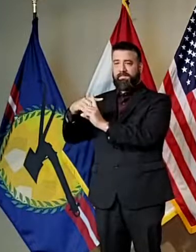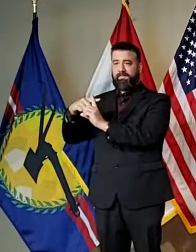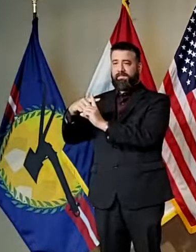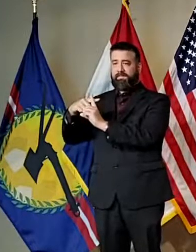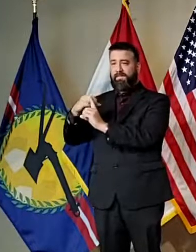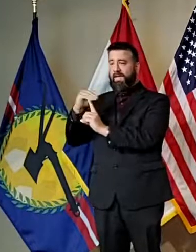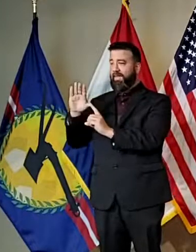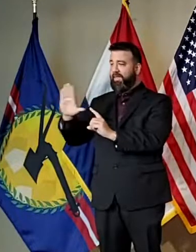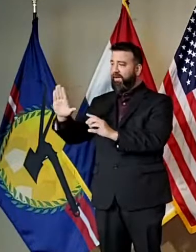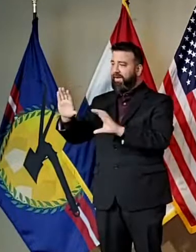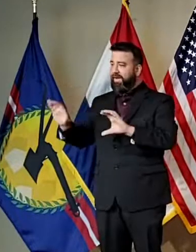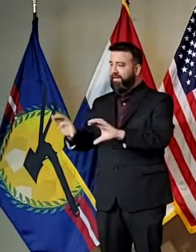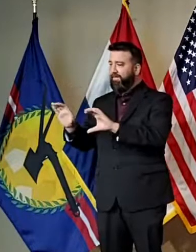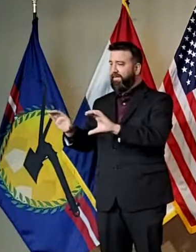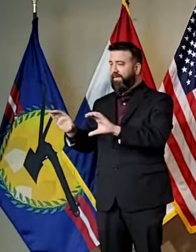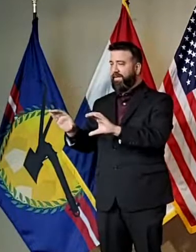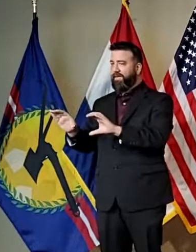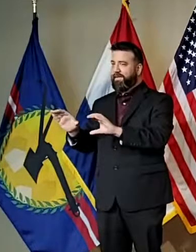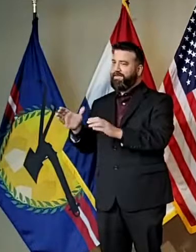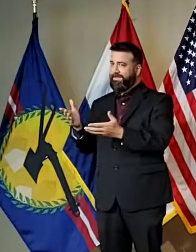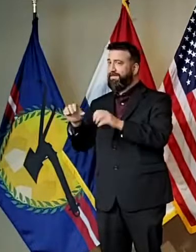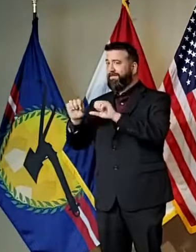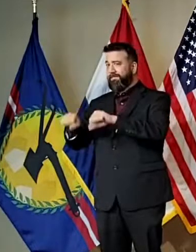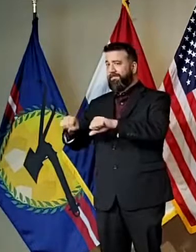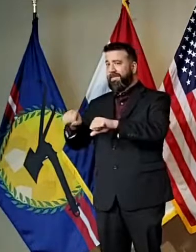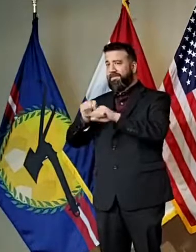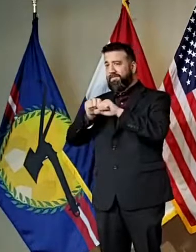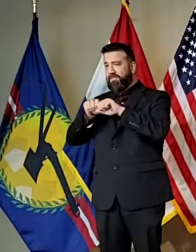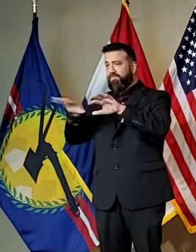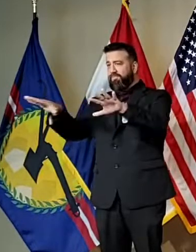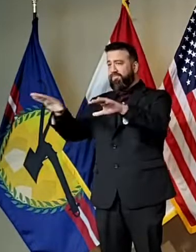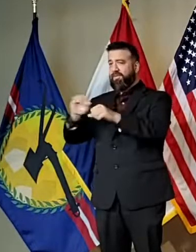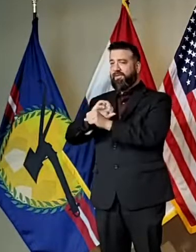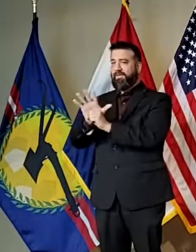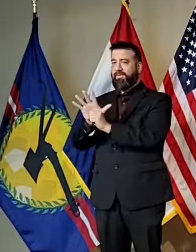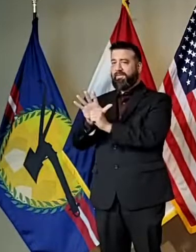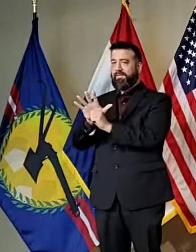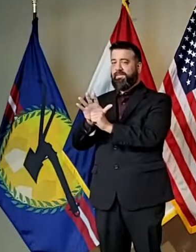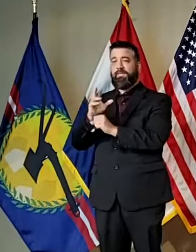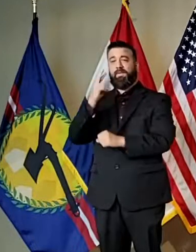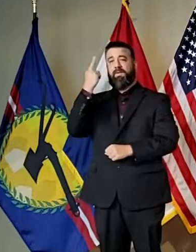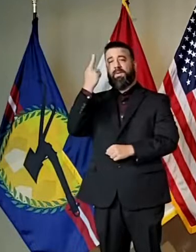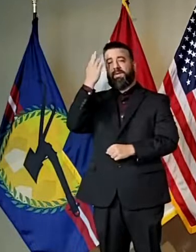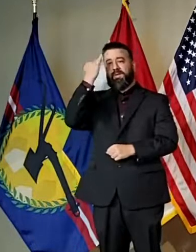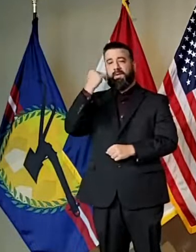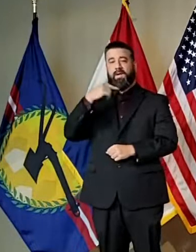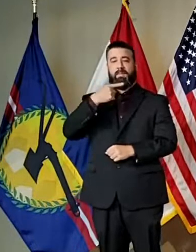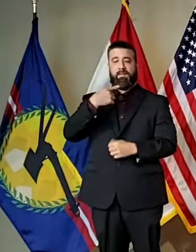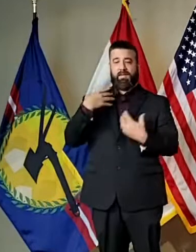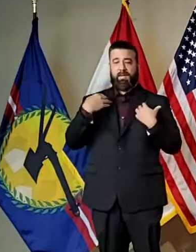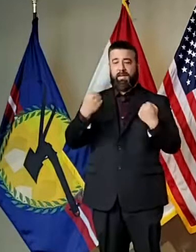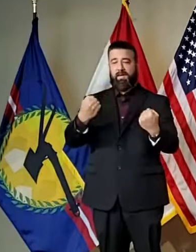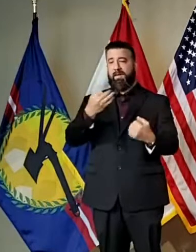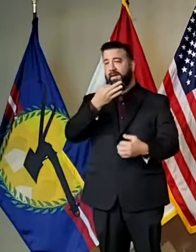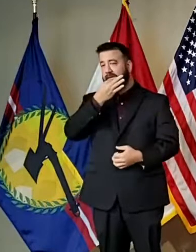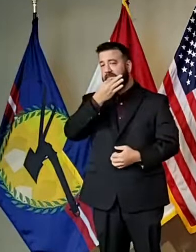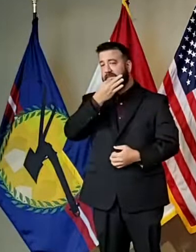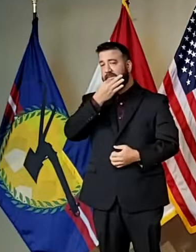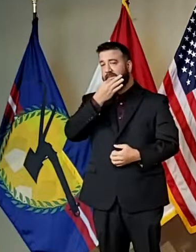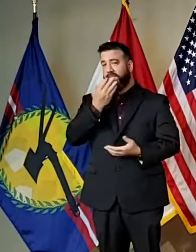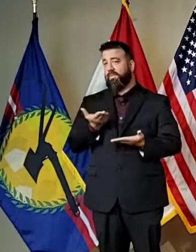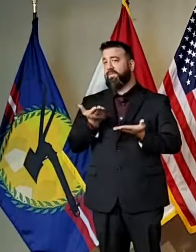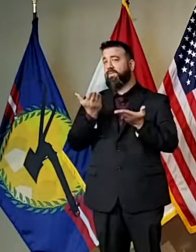they are participating in and the likelihood of transmission in that activity. So the reason why our public health experts have